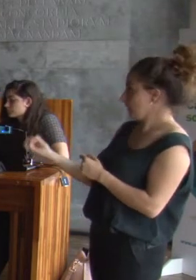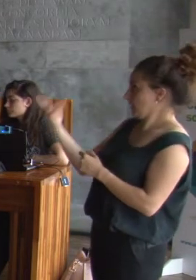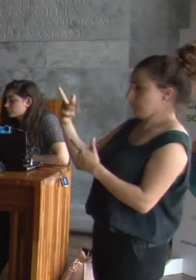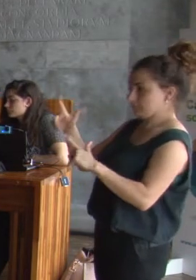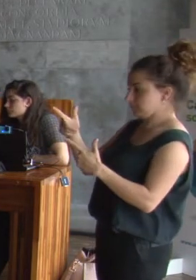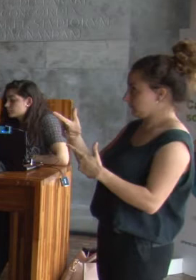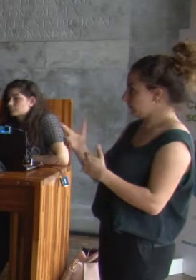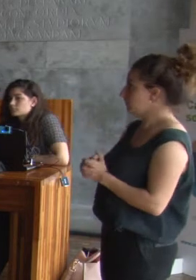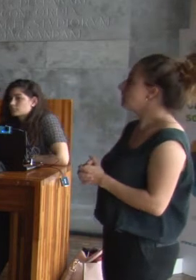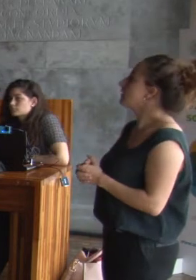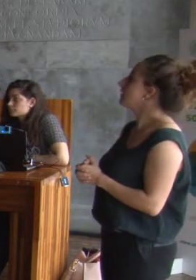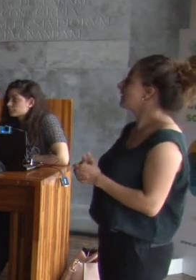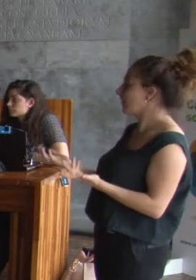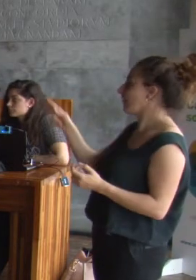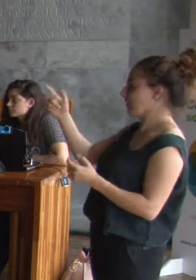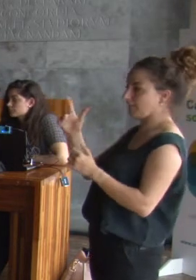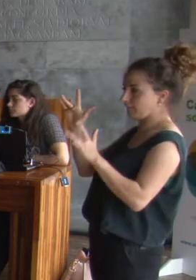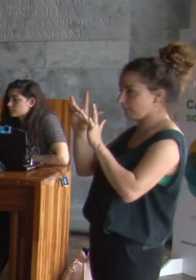All right, so on this blank picture,